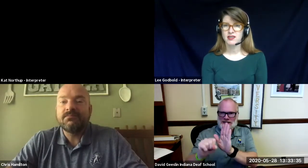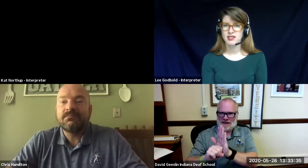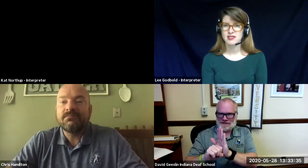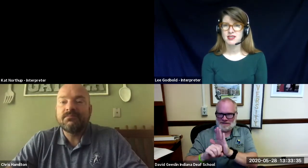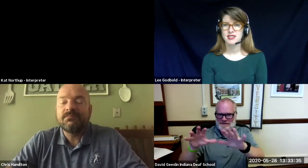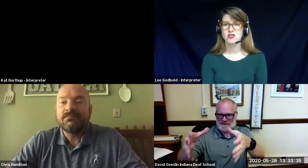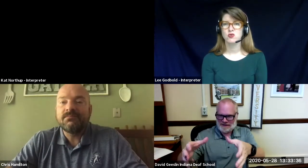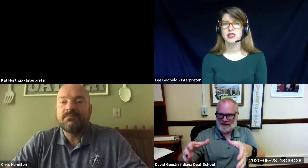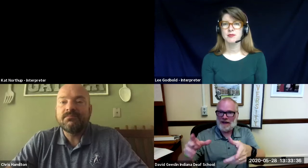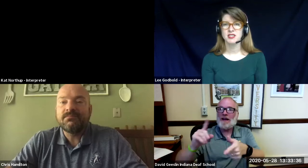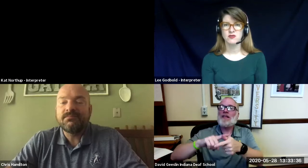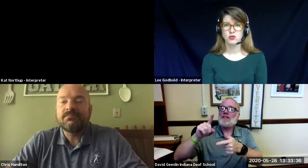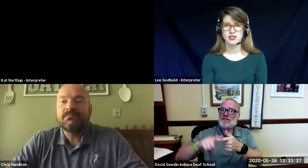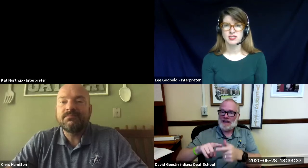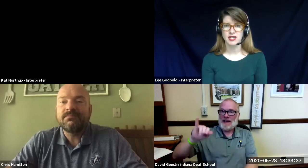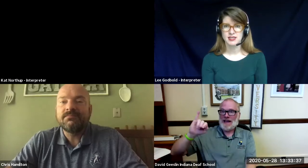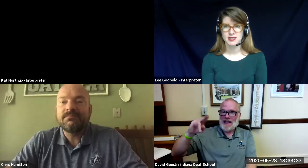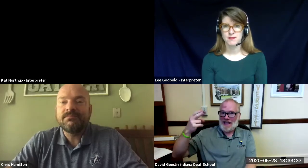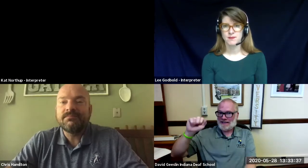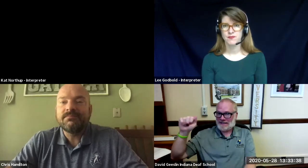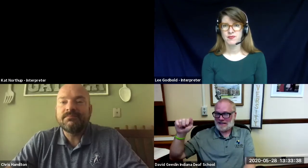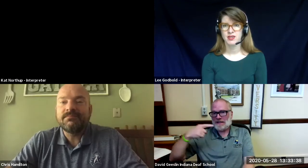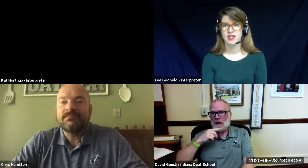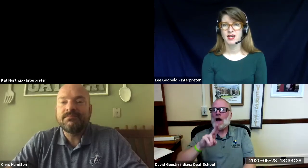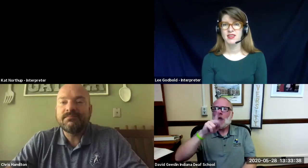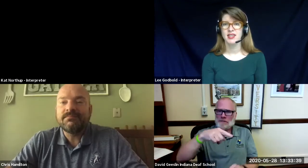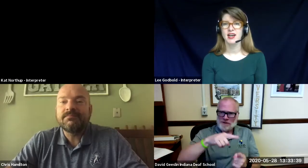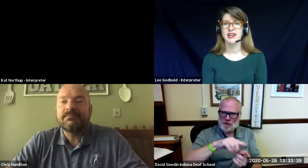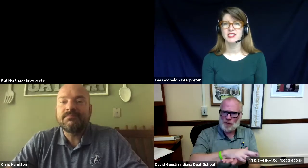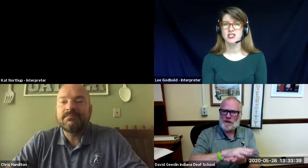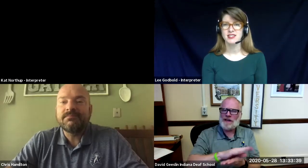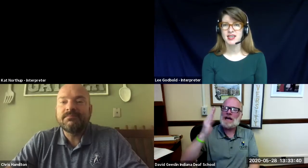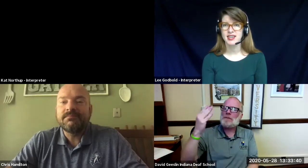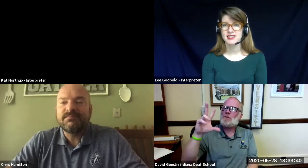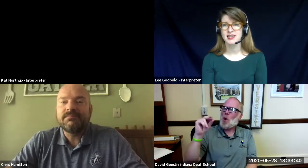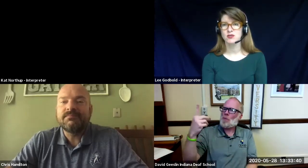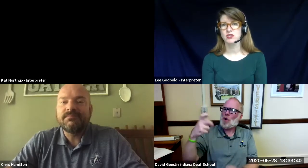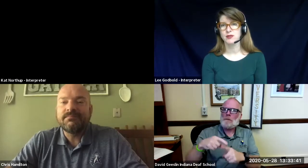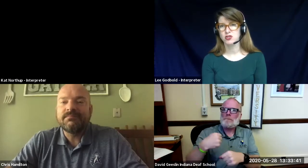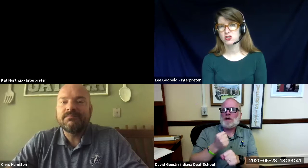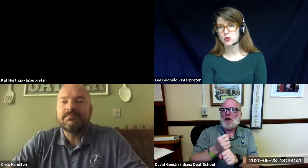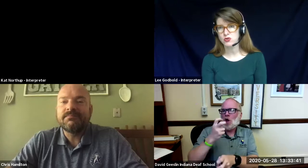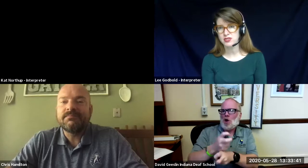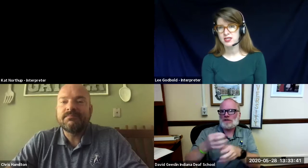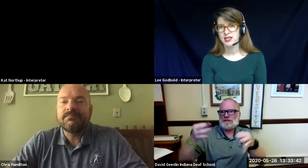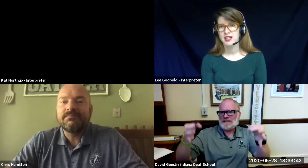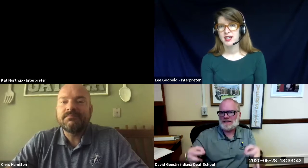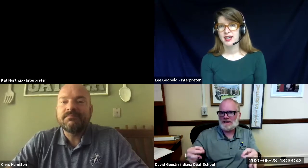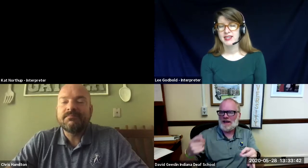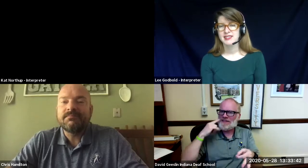guidelines, they say it's really up to individual states. And then IHSA says, well, it's up to the schools. And it seems